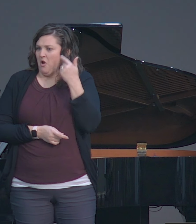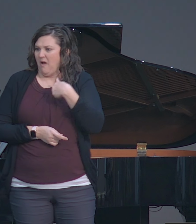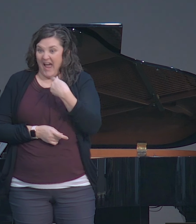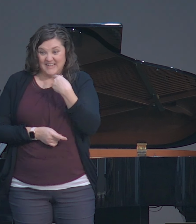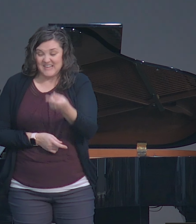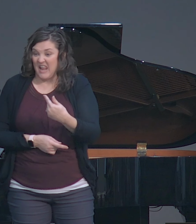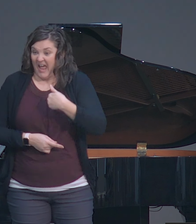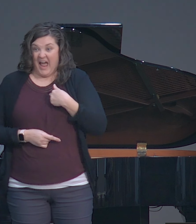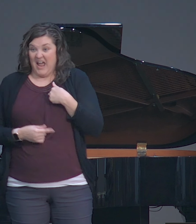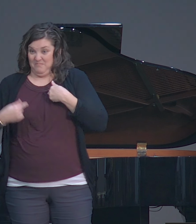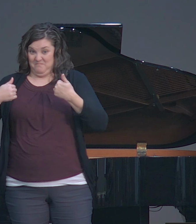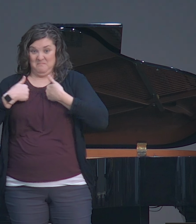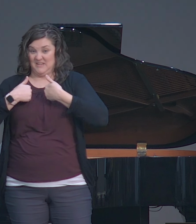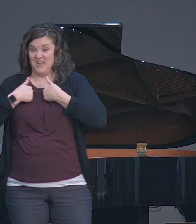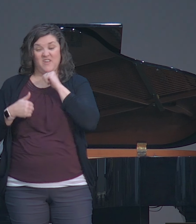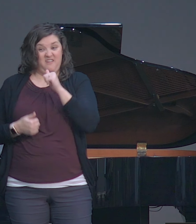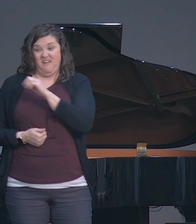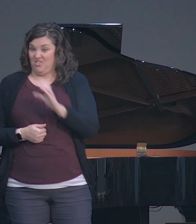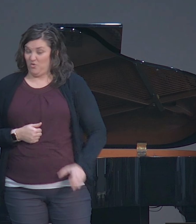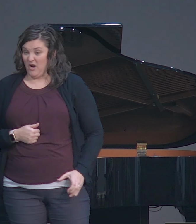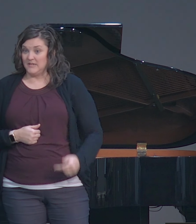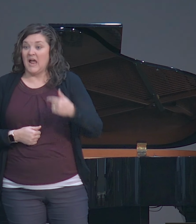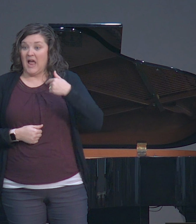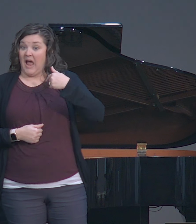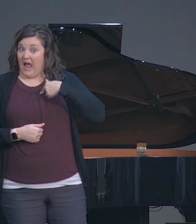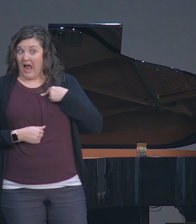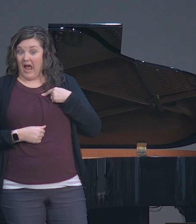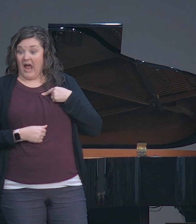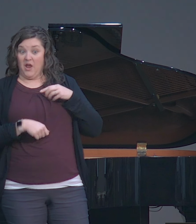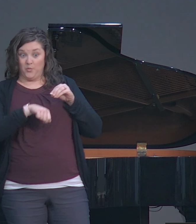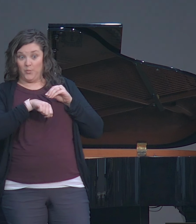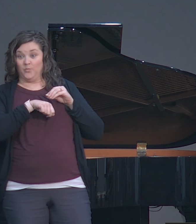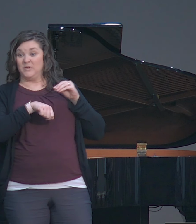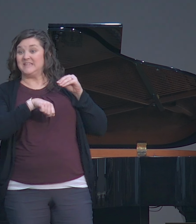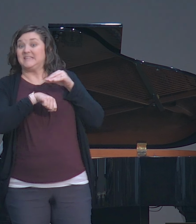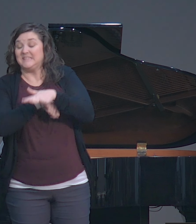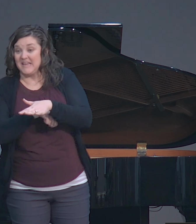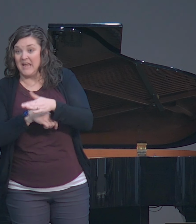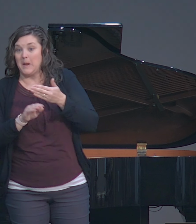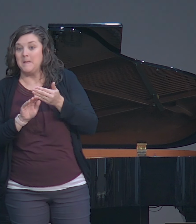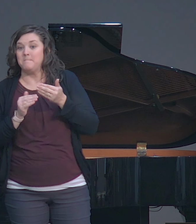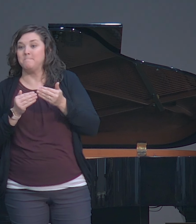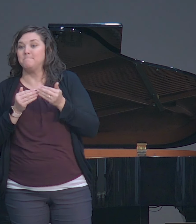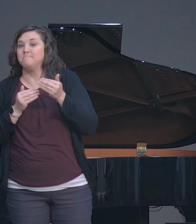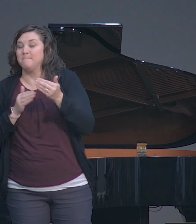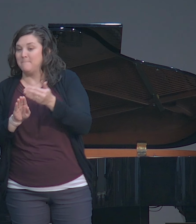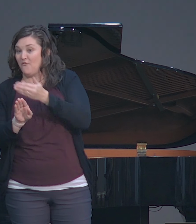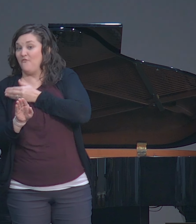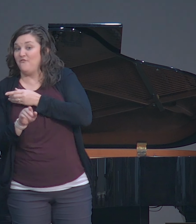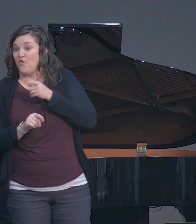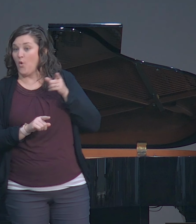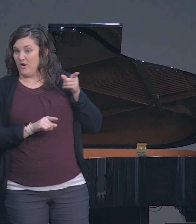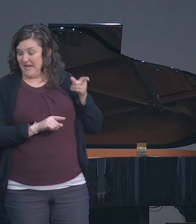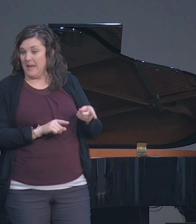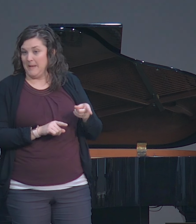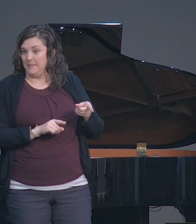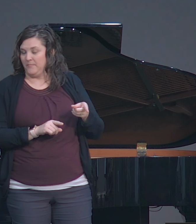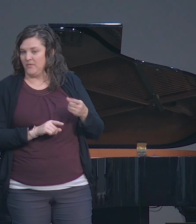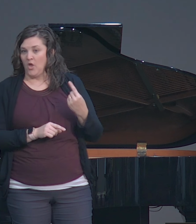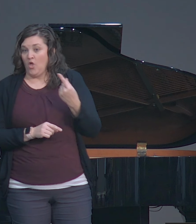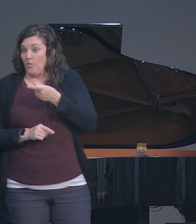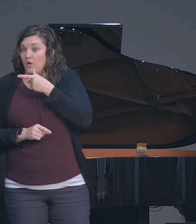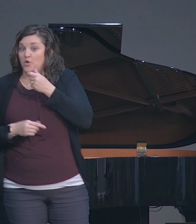the Christ, but I have been sent before him. The one who has the bride is the